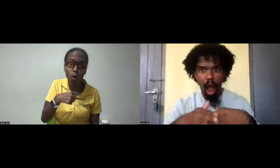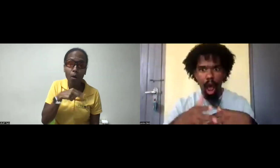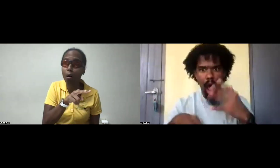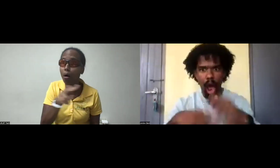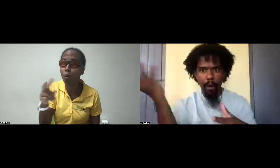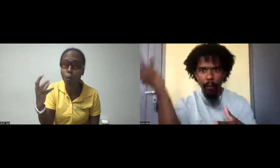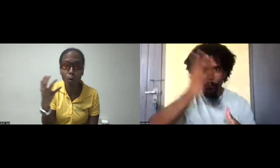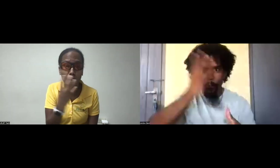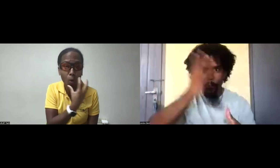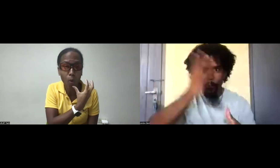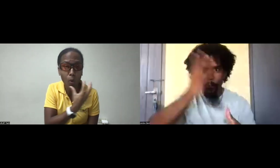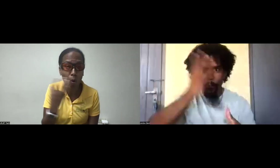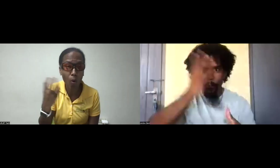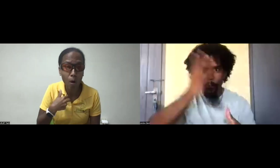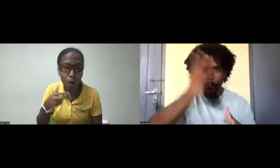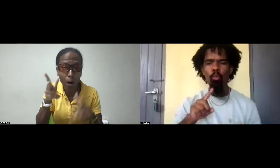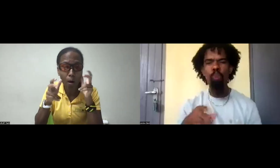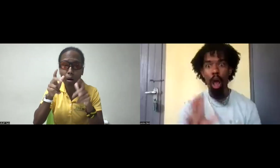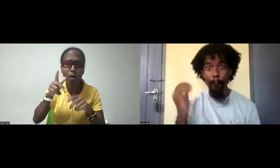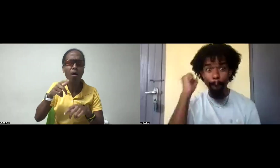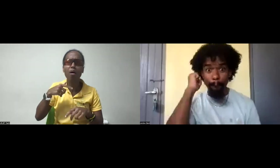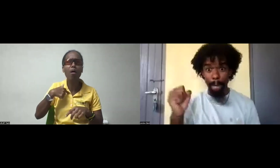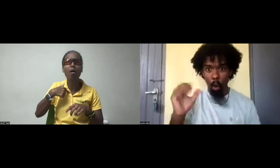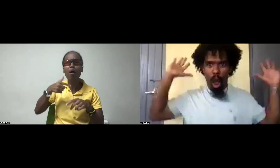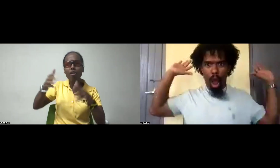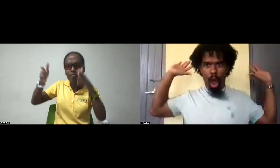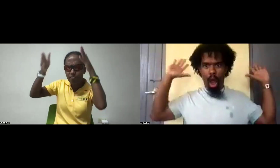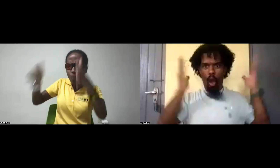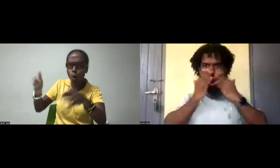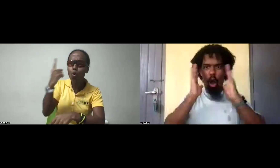I believe it was really amazing. It was really cool, and